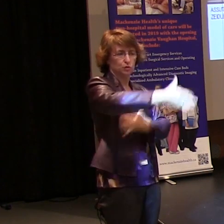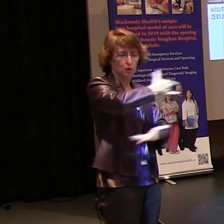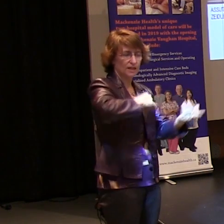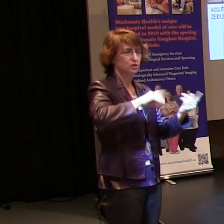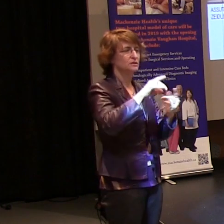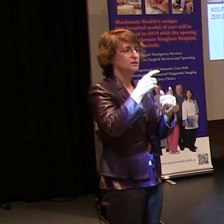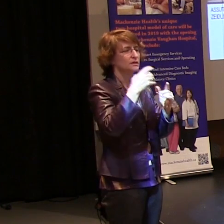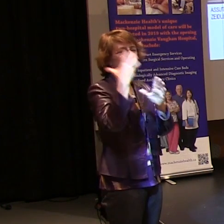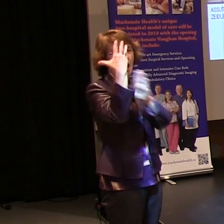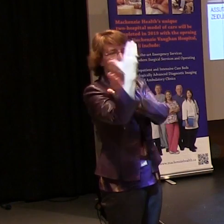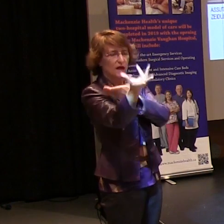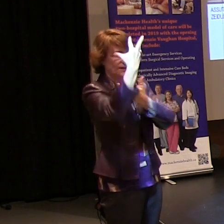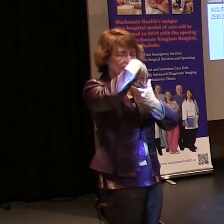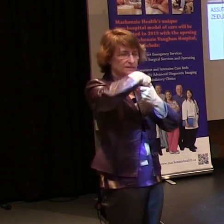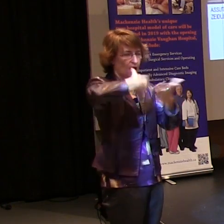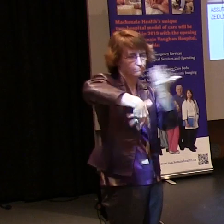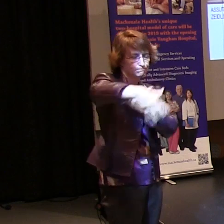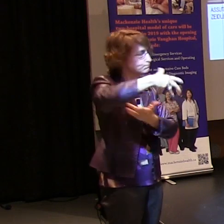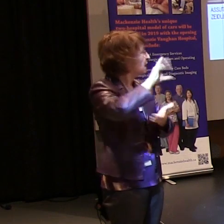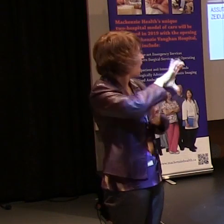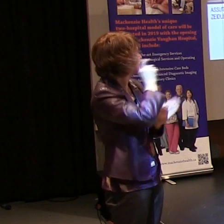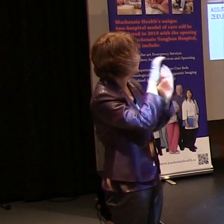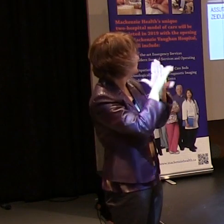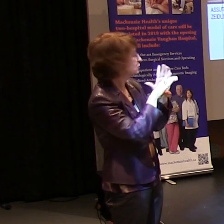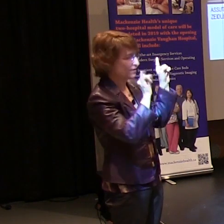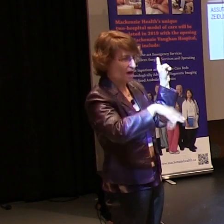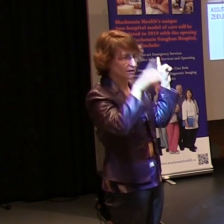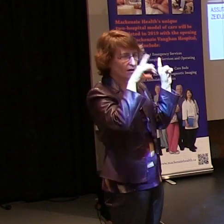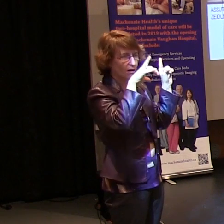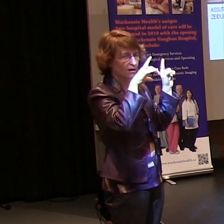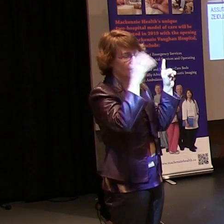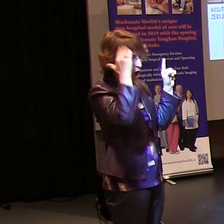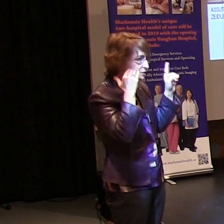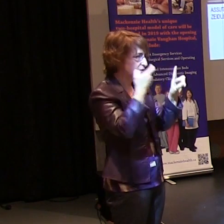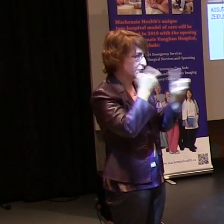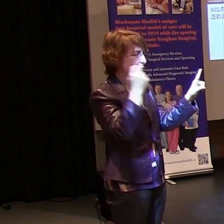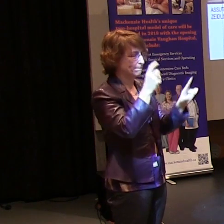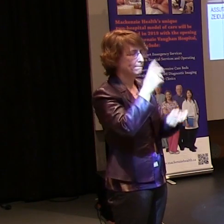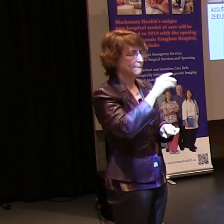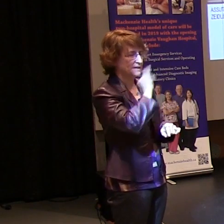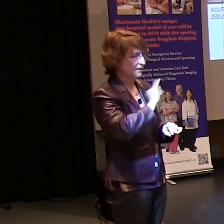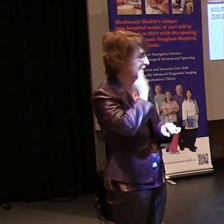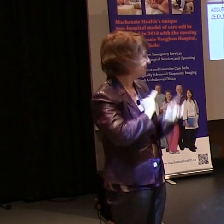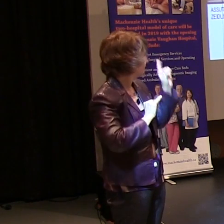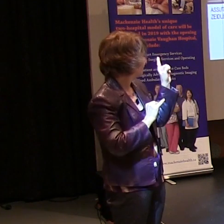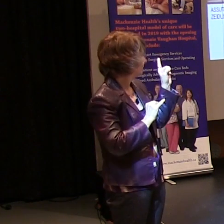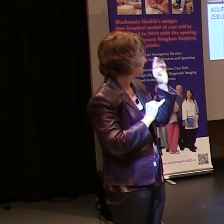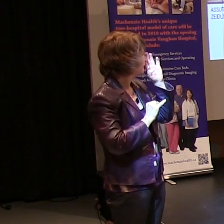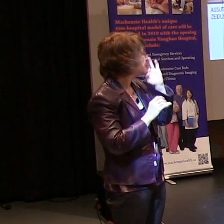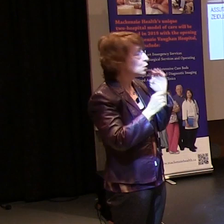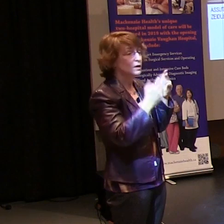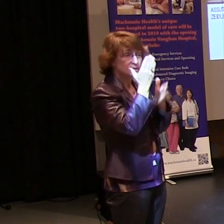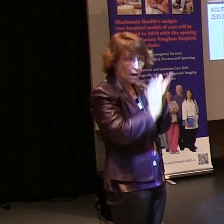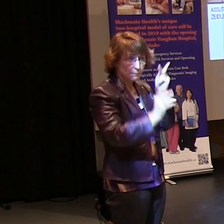the indoor and outdoor. That's another picture of the hospital we built in Tel Aviv. You can see the circulation. So if some people can